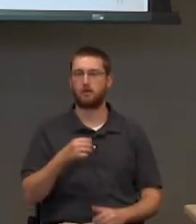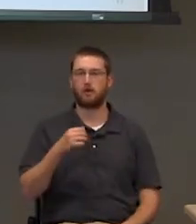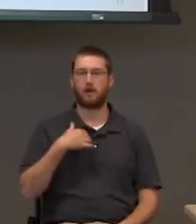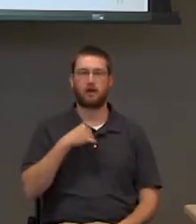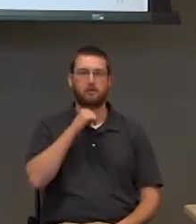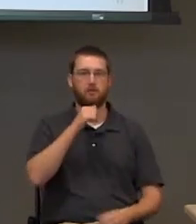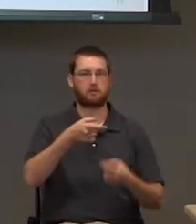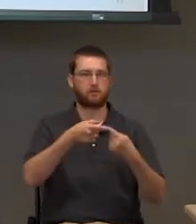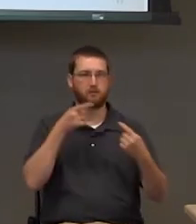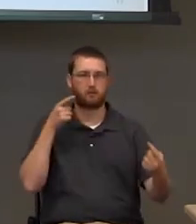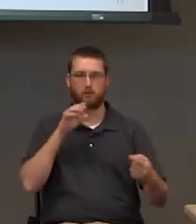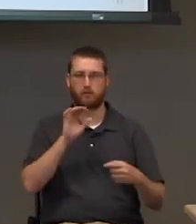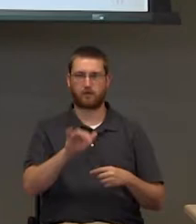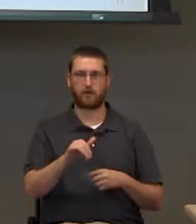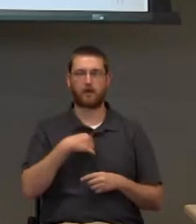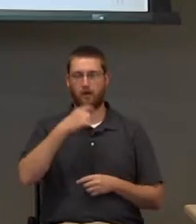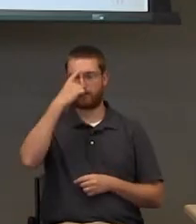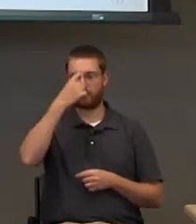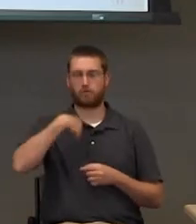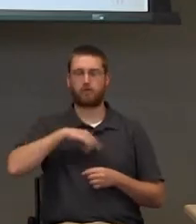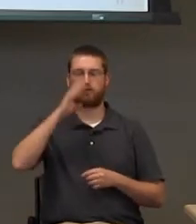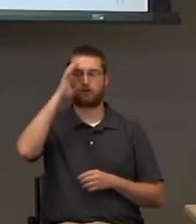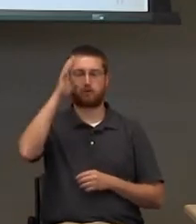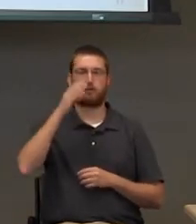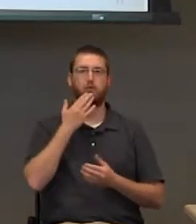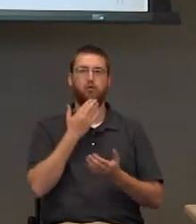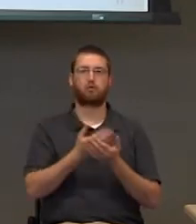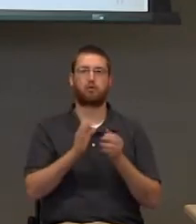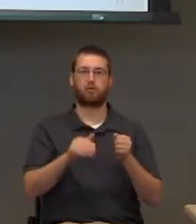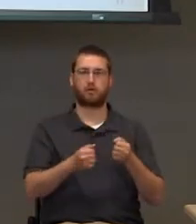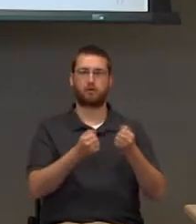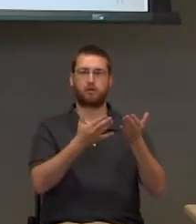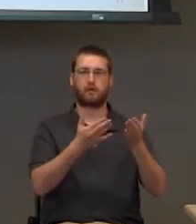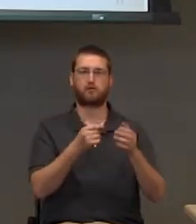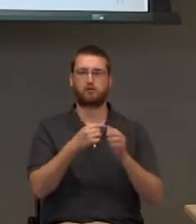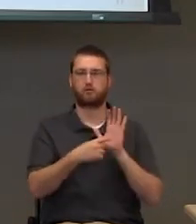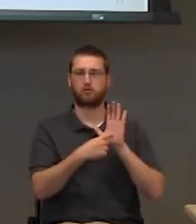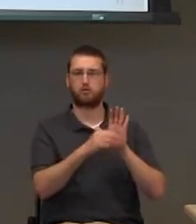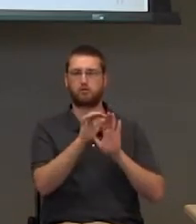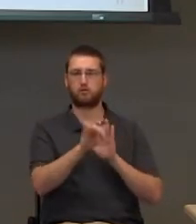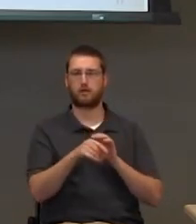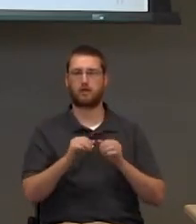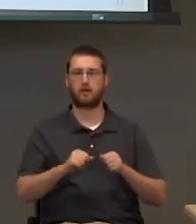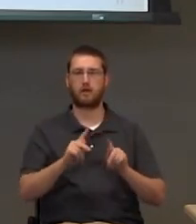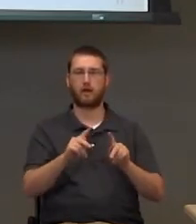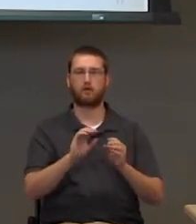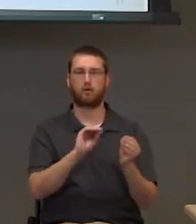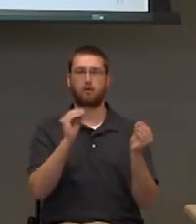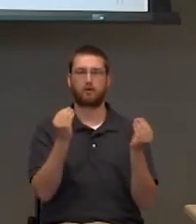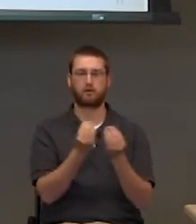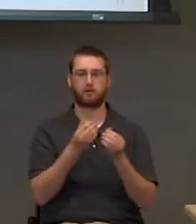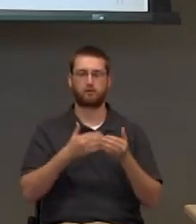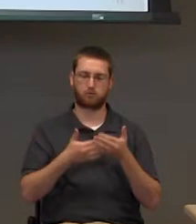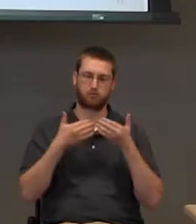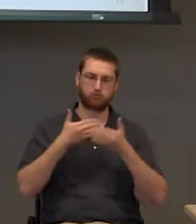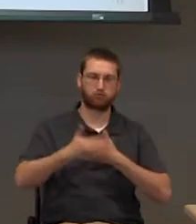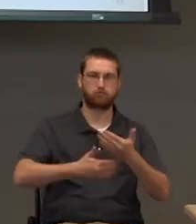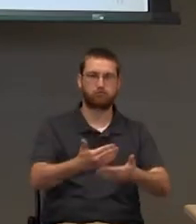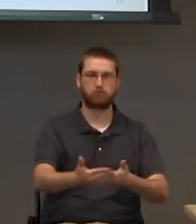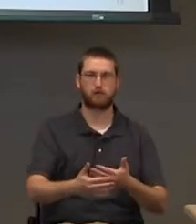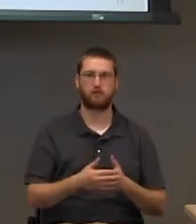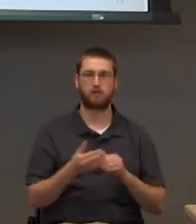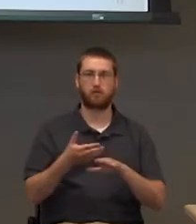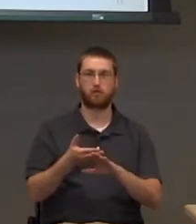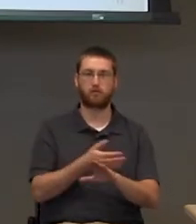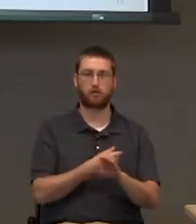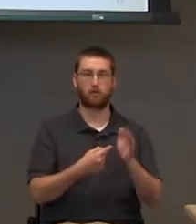don't disagree. I think we've come up with a recommendation that addresses that, that allows this organization to move forward. Before I show it to